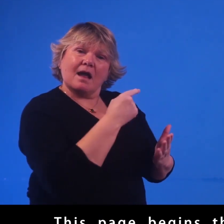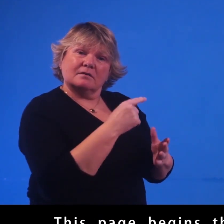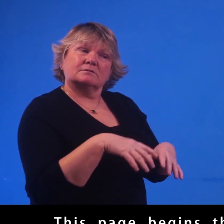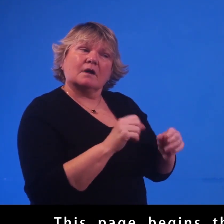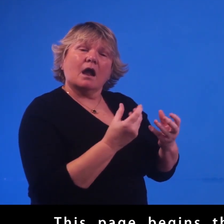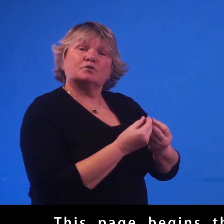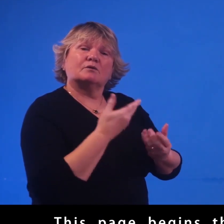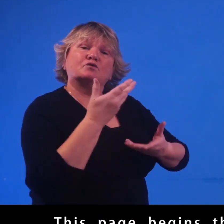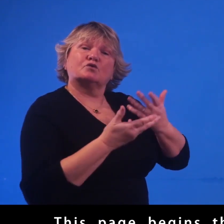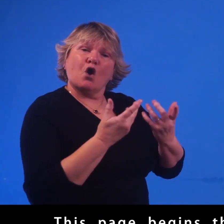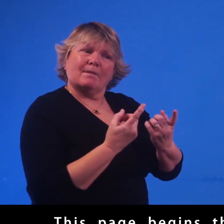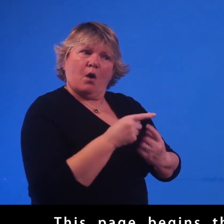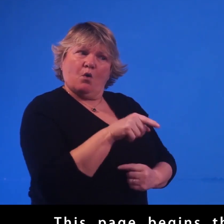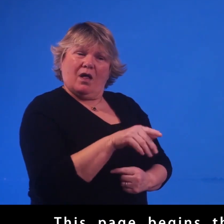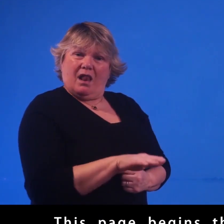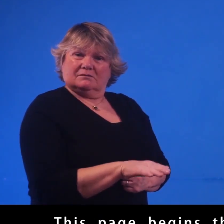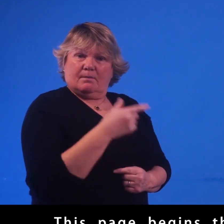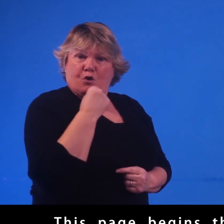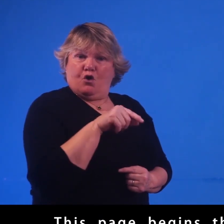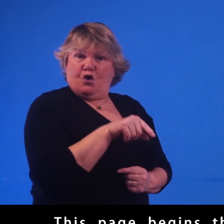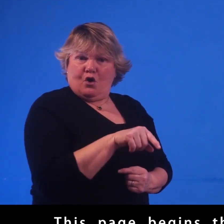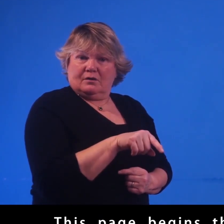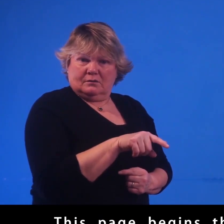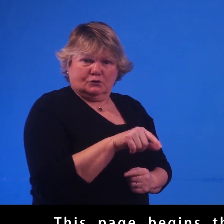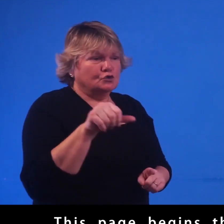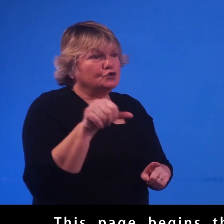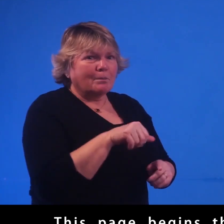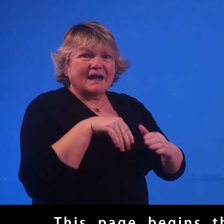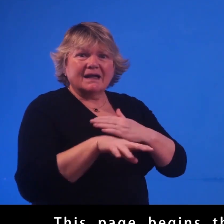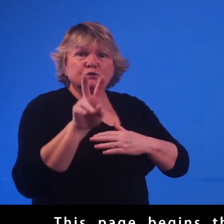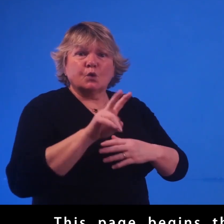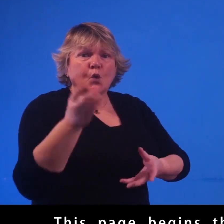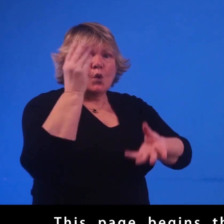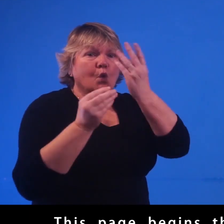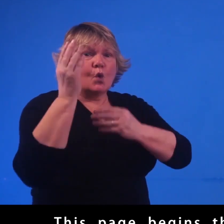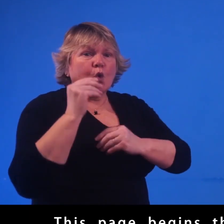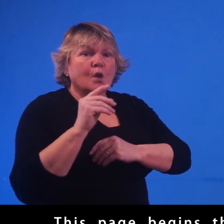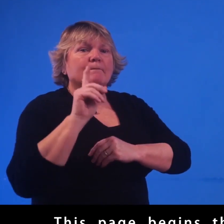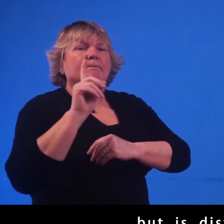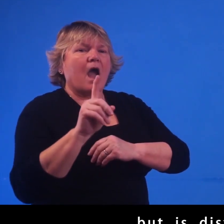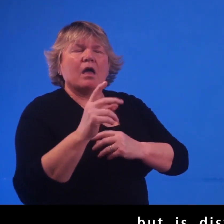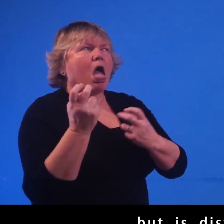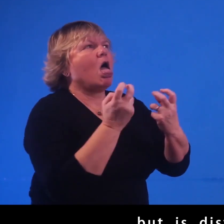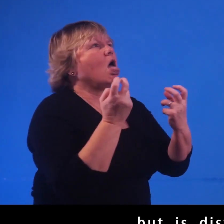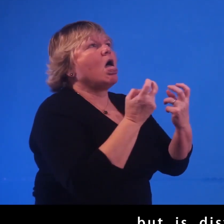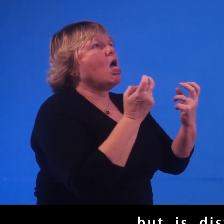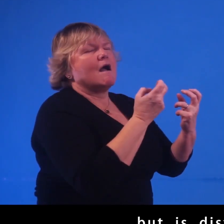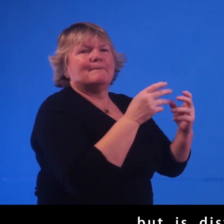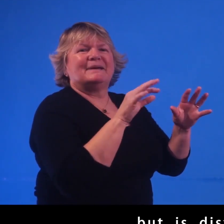This page begins the story about a little boy who should have been learning in school, but is distracted